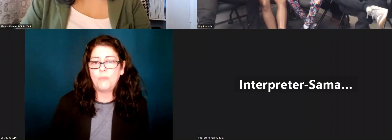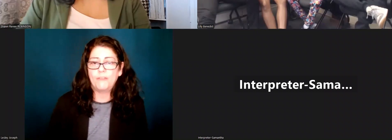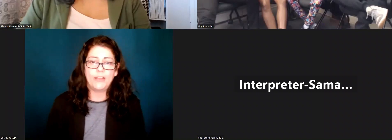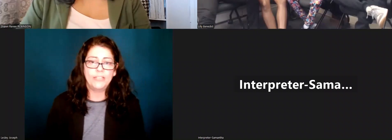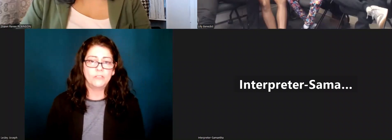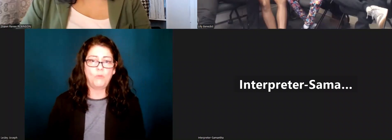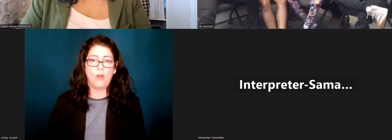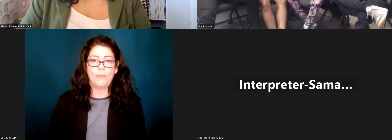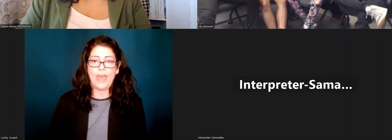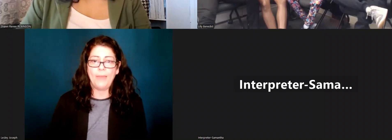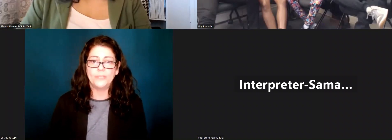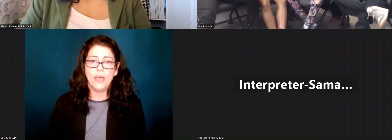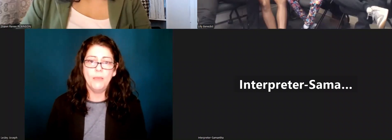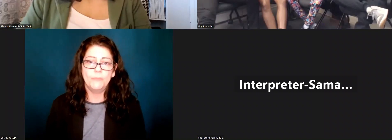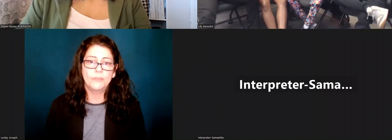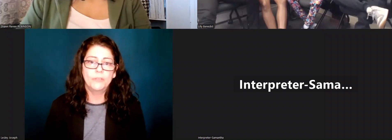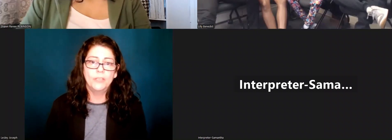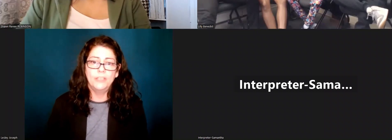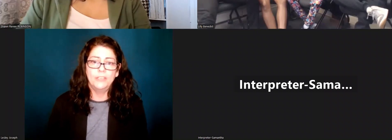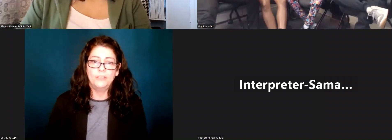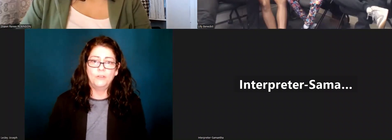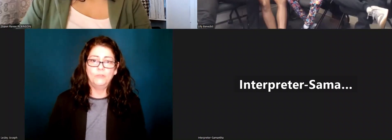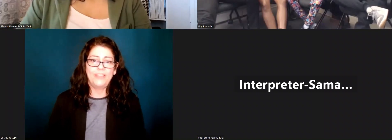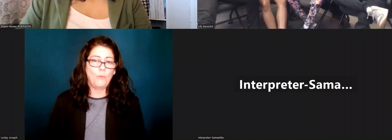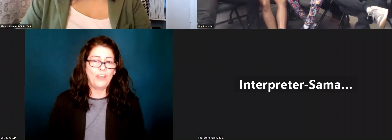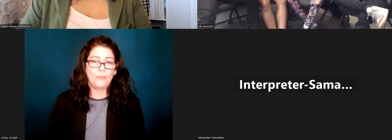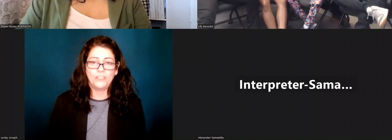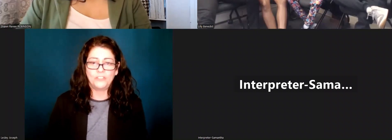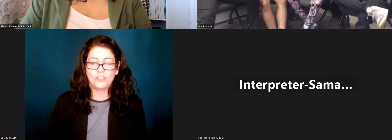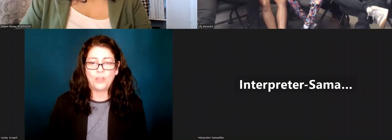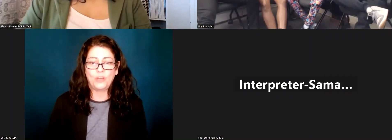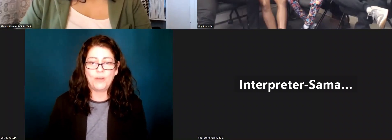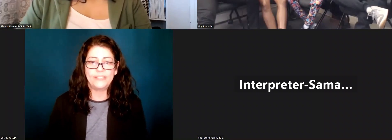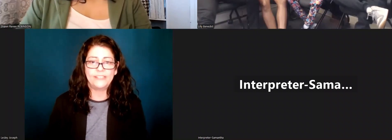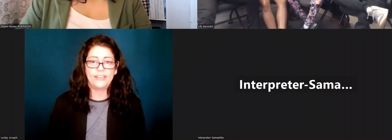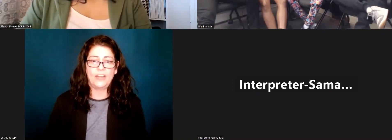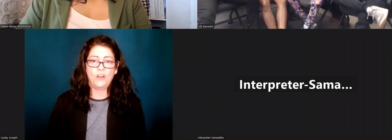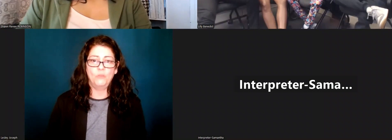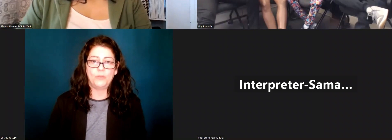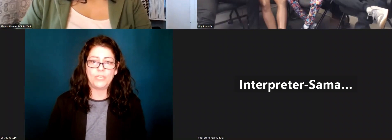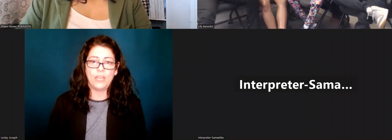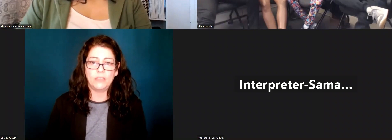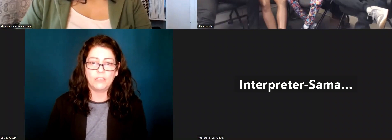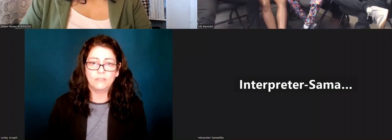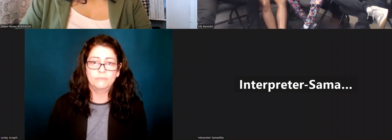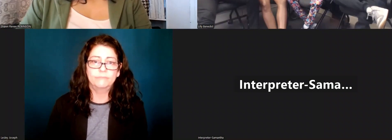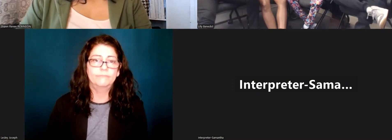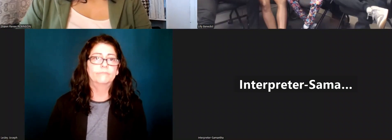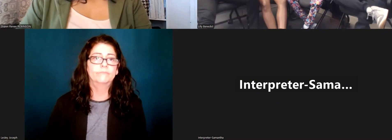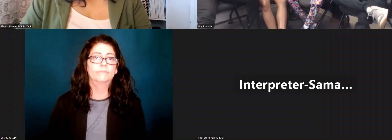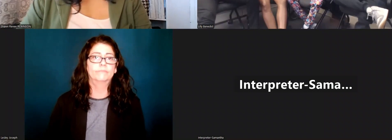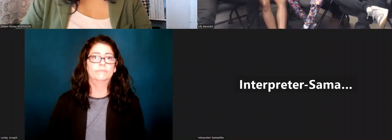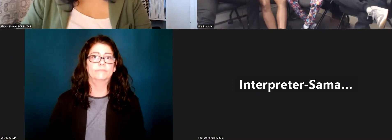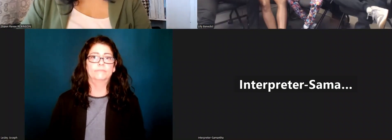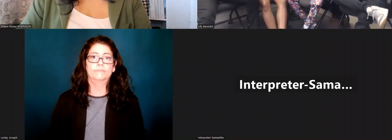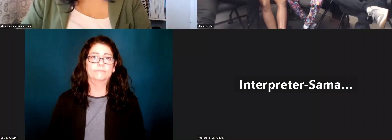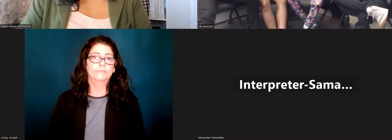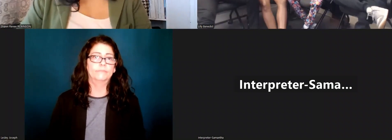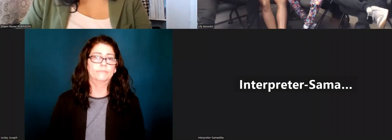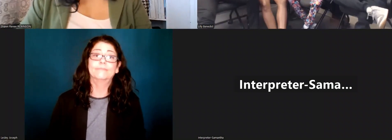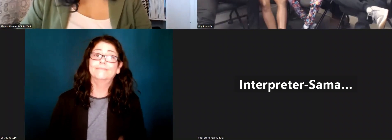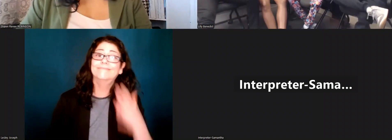chatting with my friends on my laptop, you know, that way I'm not just going crazy sitting at home doing nothing.